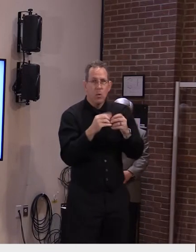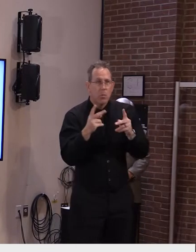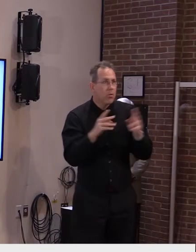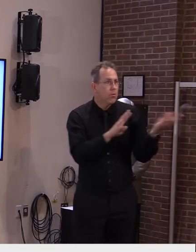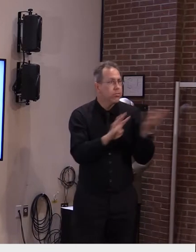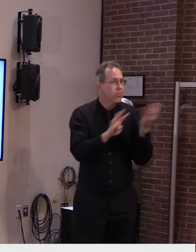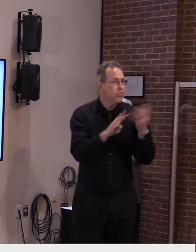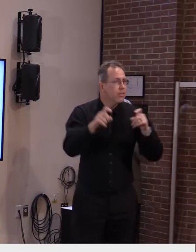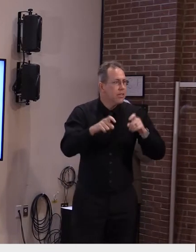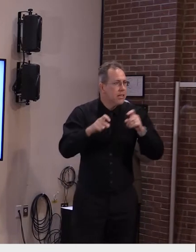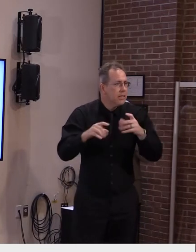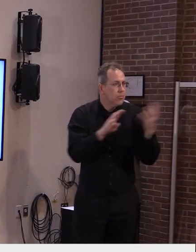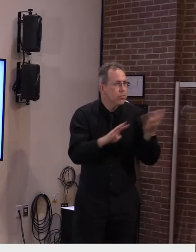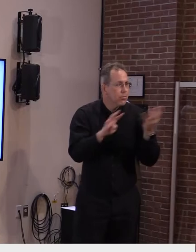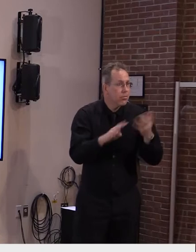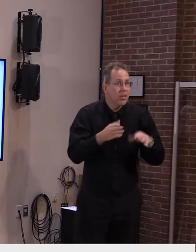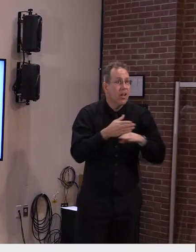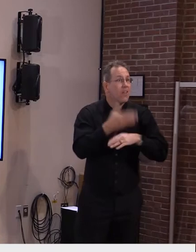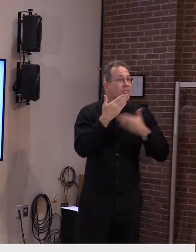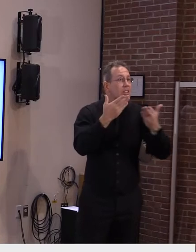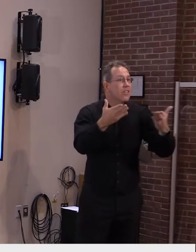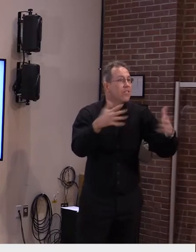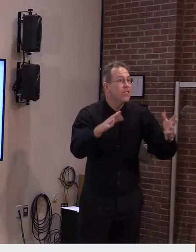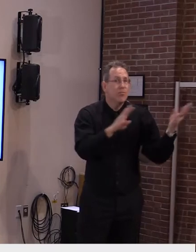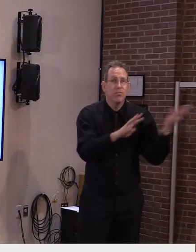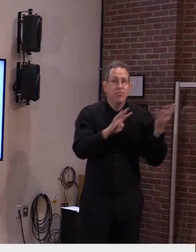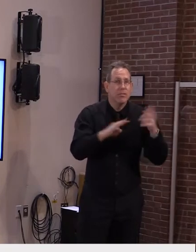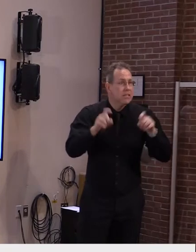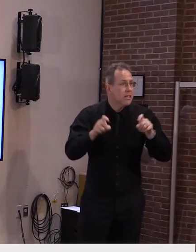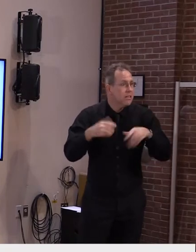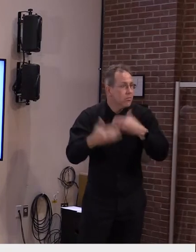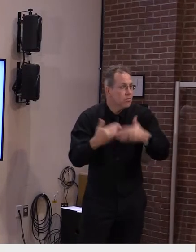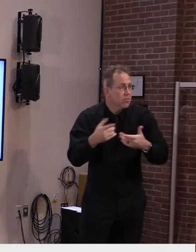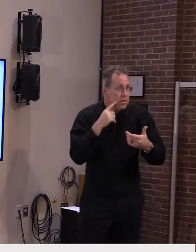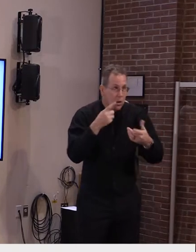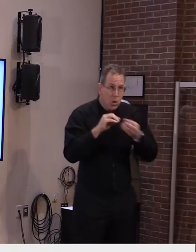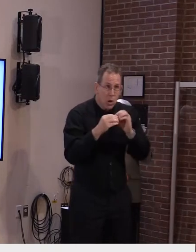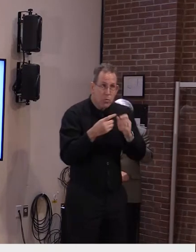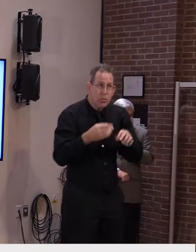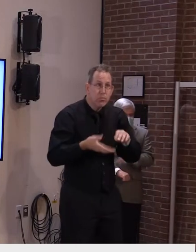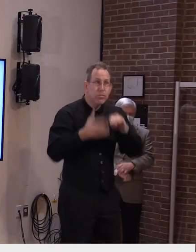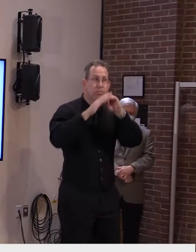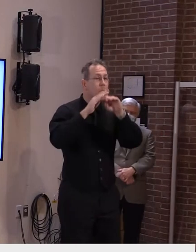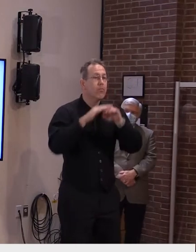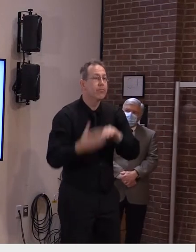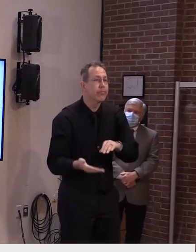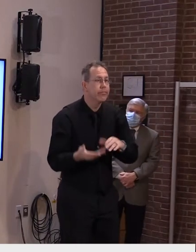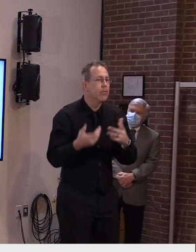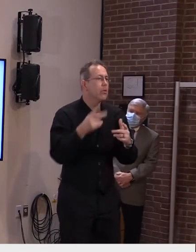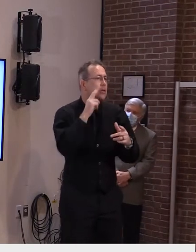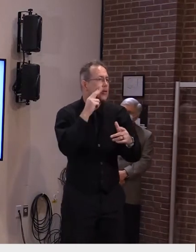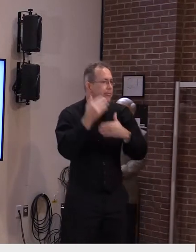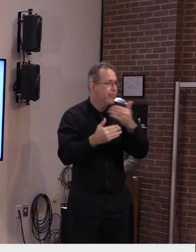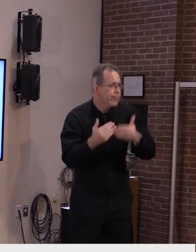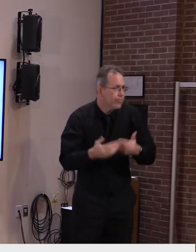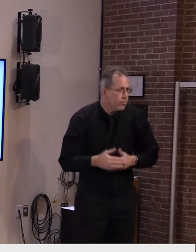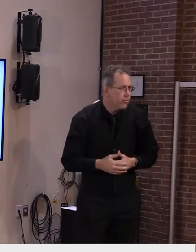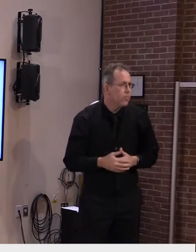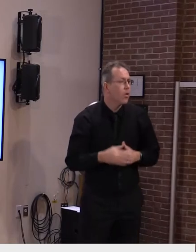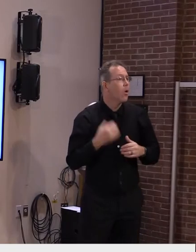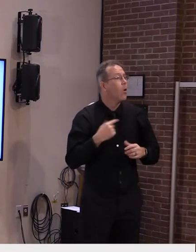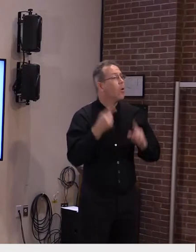holiday period. And the proportion of people who are symptomatic may have been higher during that time accessing